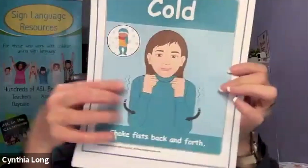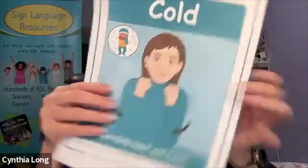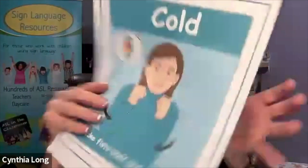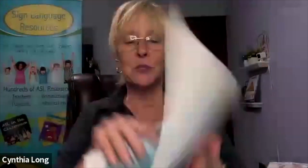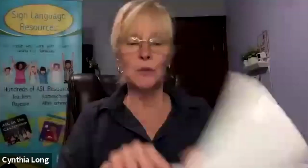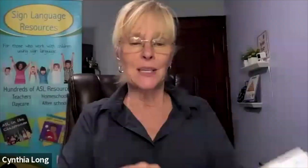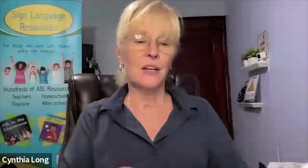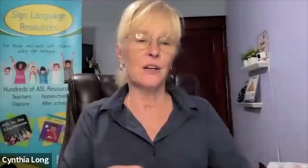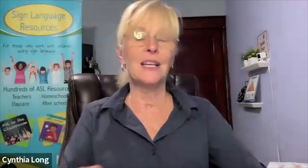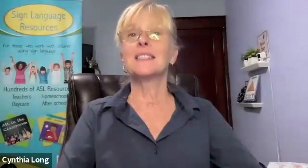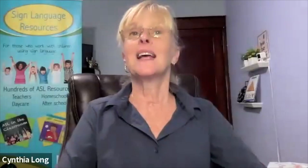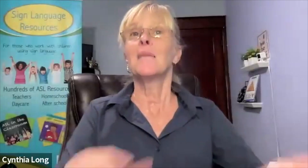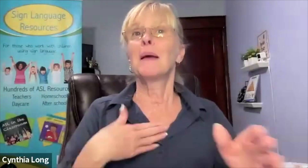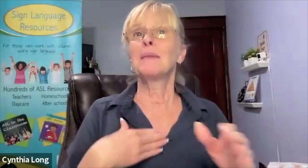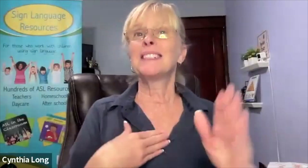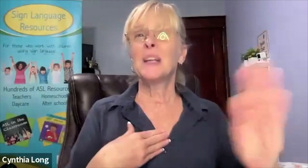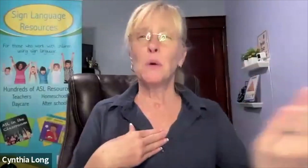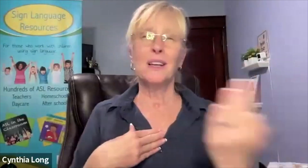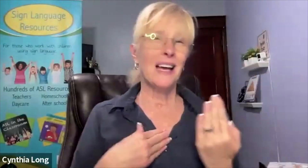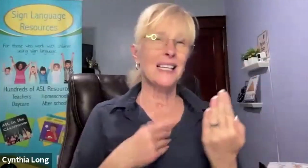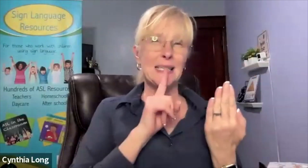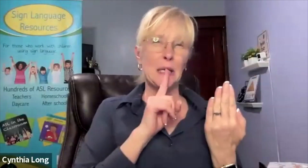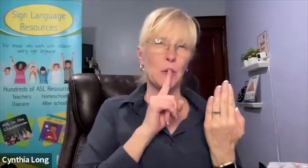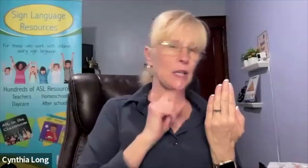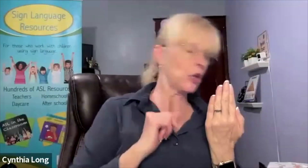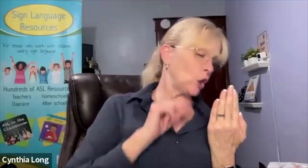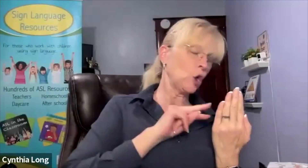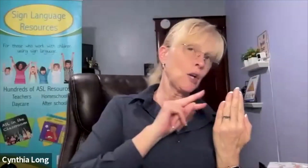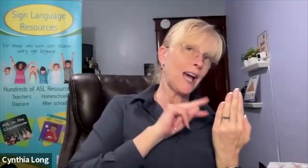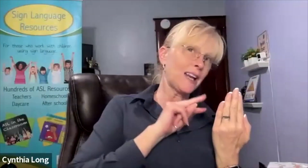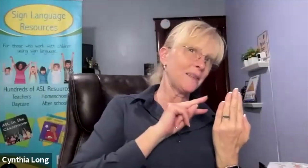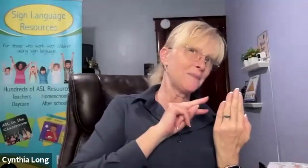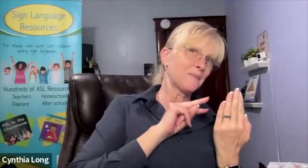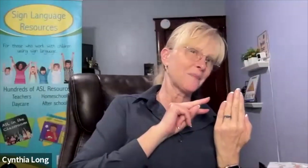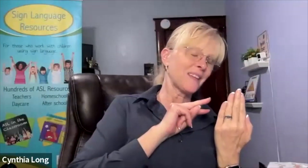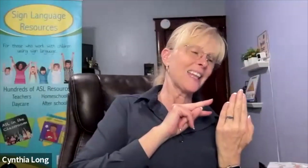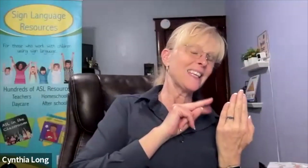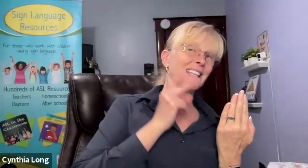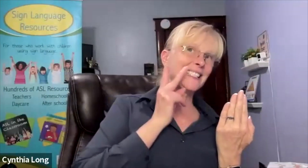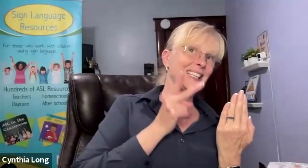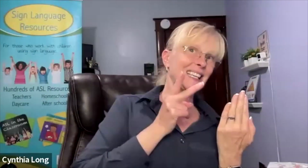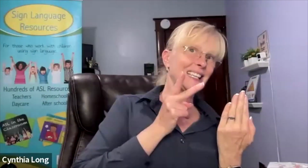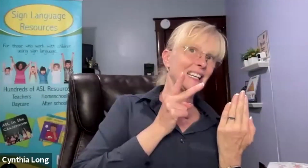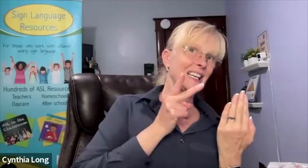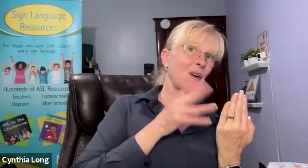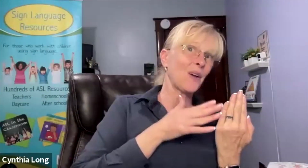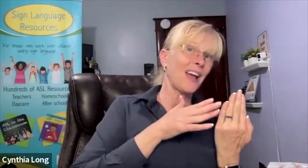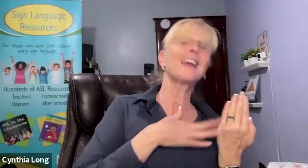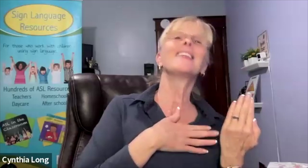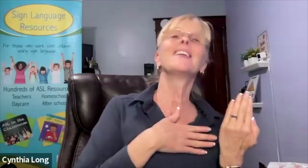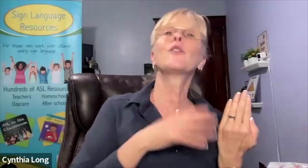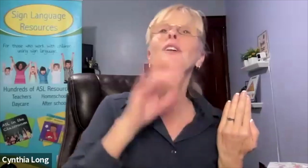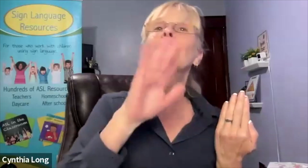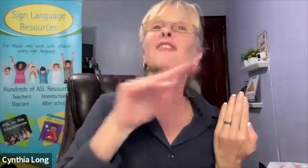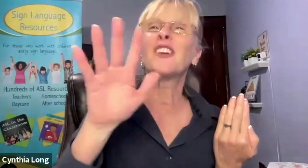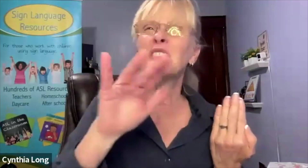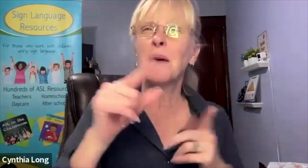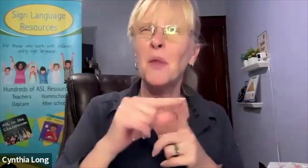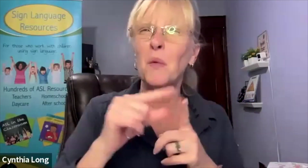end up doing here is maybe someone kind of secretly look at it and then they see it. Okay, and then they're going to finger spell the